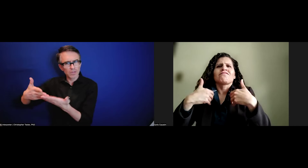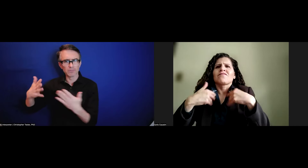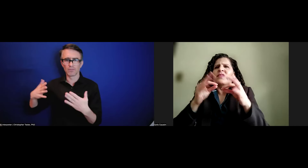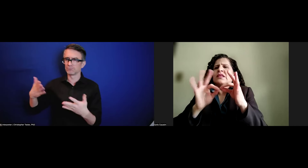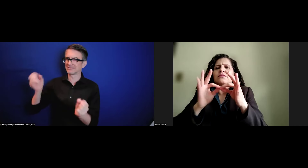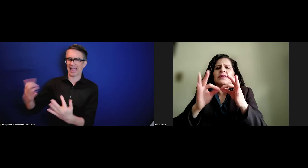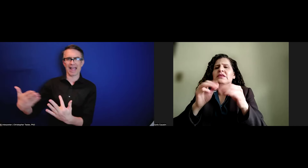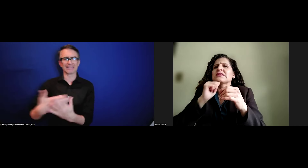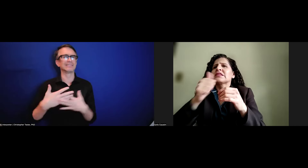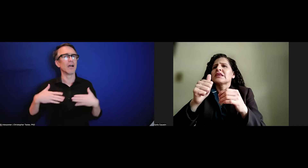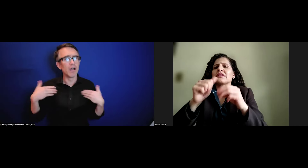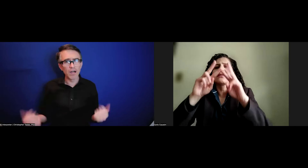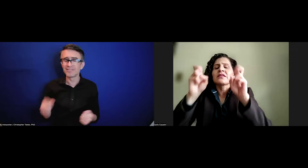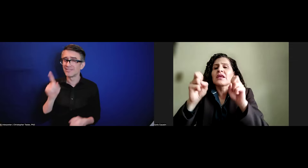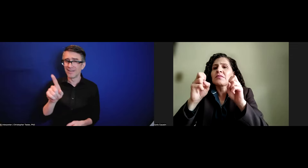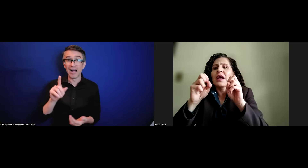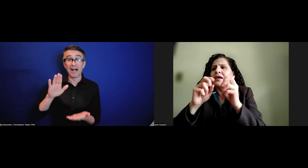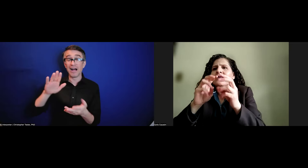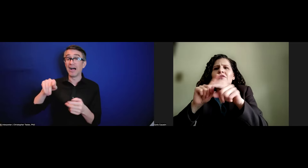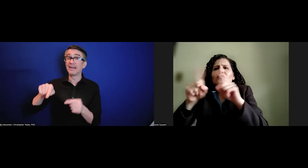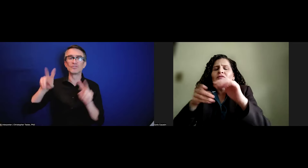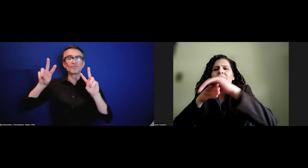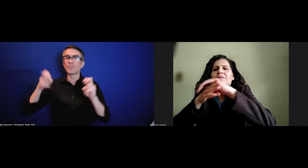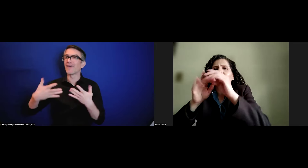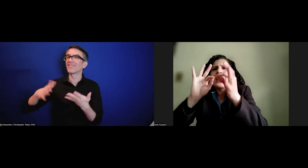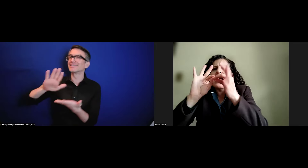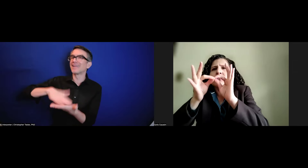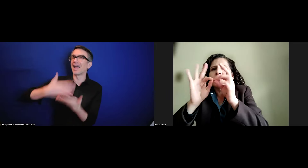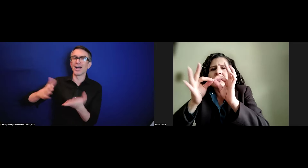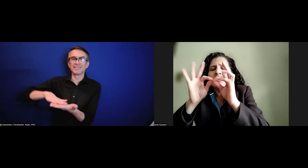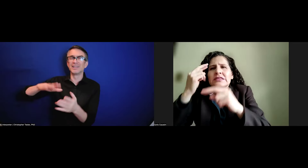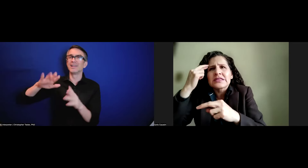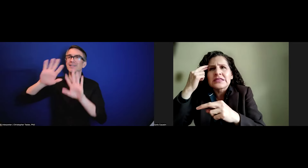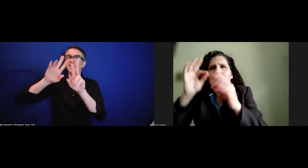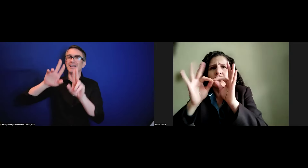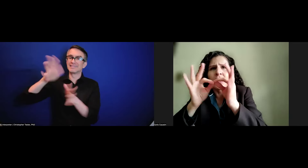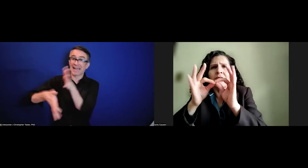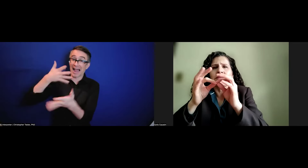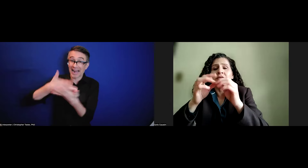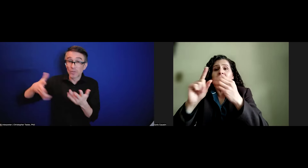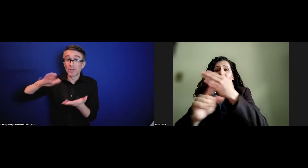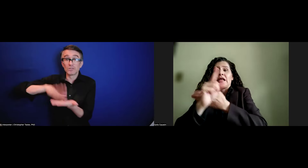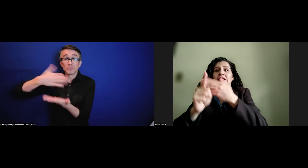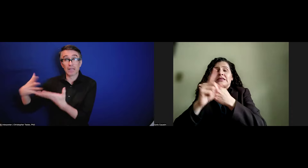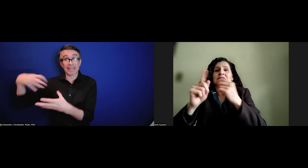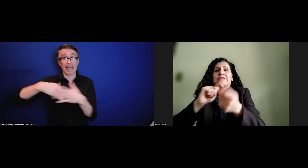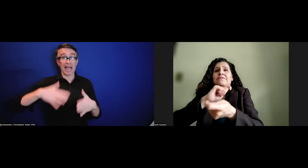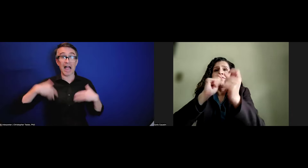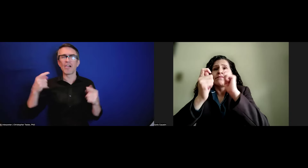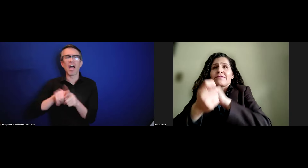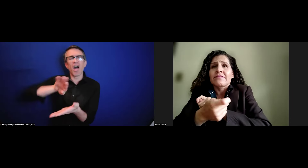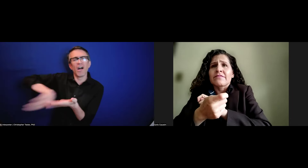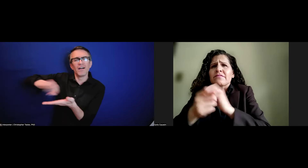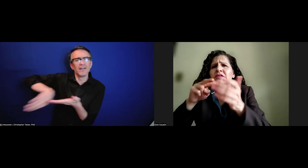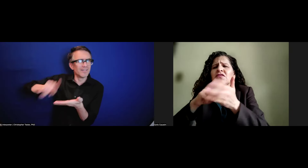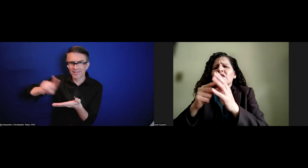sistema de salud In the different inicial health no centers se here we cuenta have con and have 3 intérpretes. levels of health El segundo y system. tercer nivel tampoco Initial cuentan